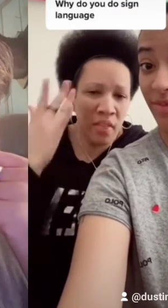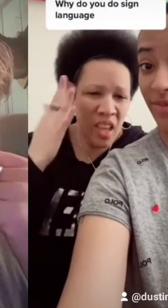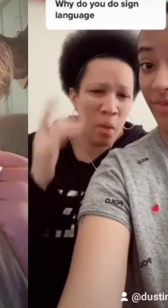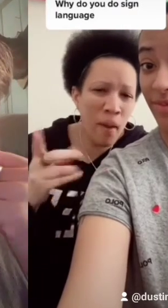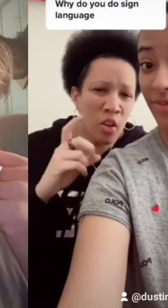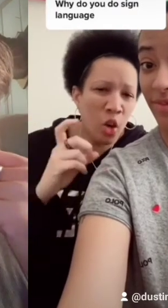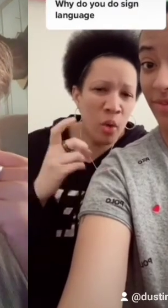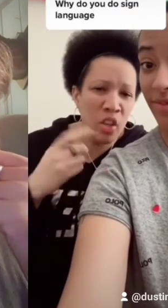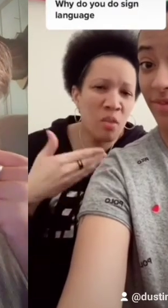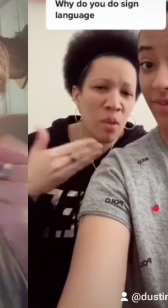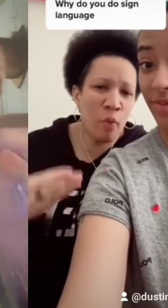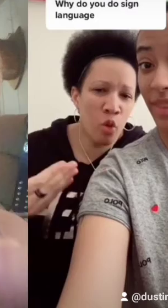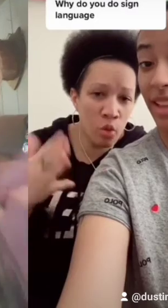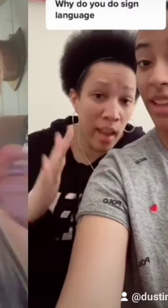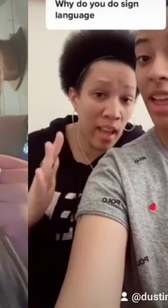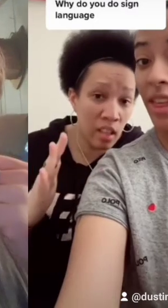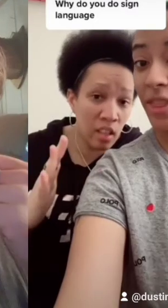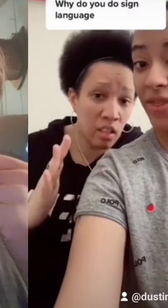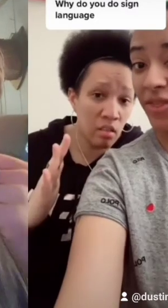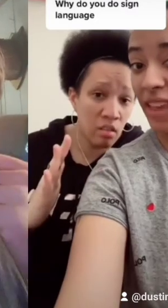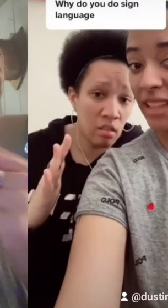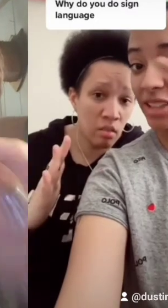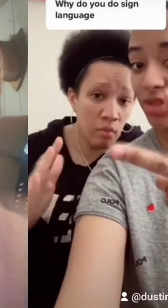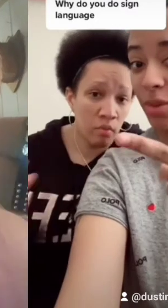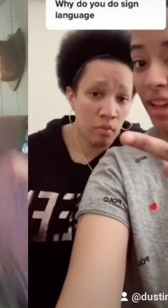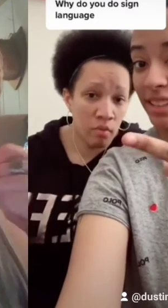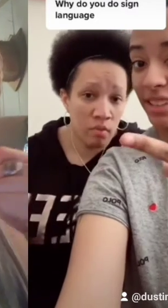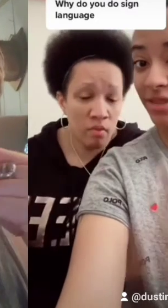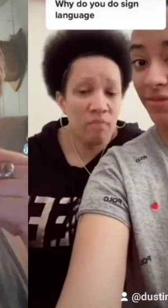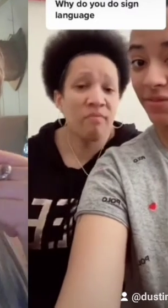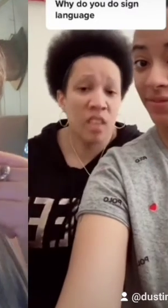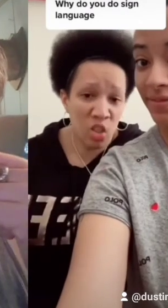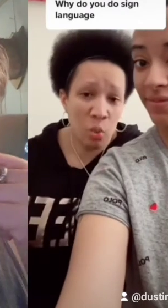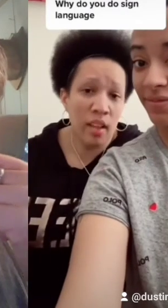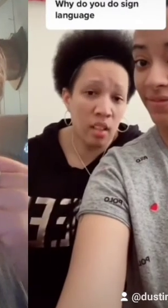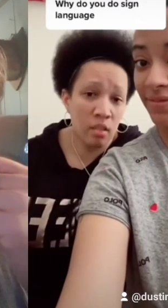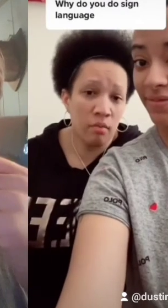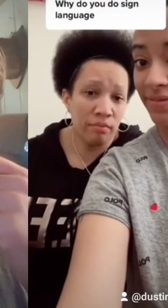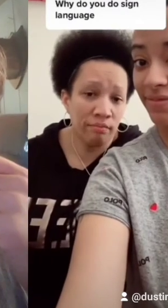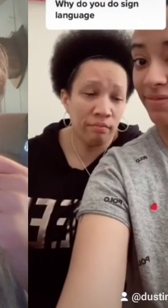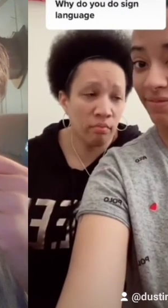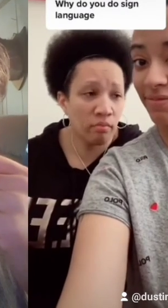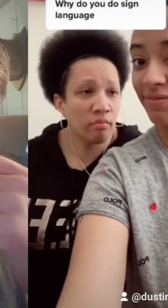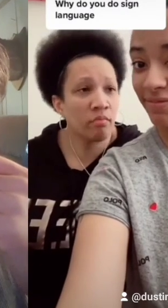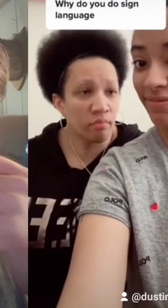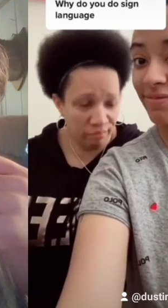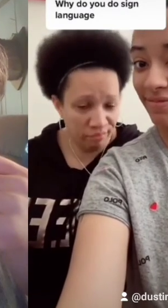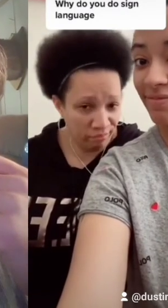Think about a question before you ask. right there pisses me off. They ask a stupid question like that.